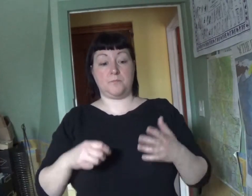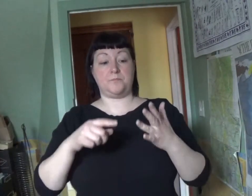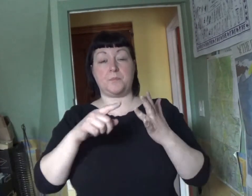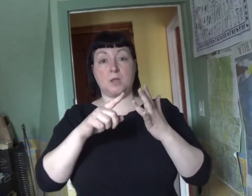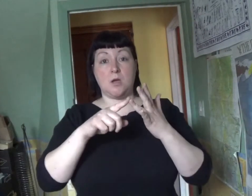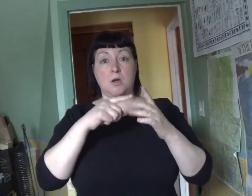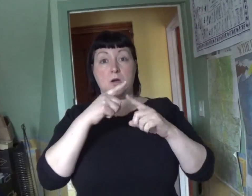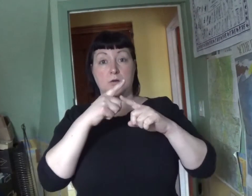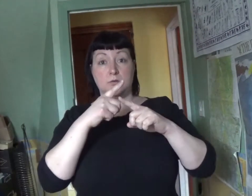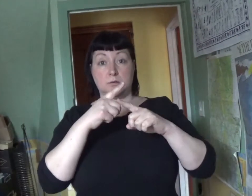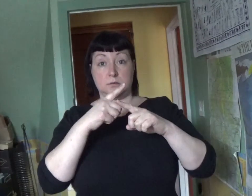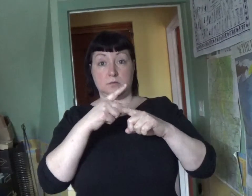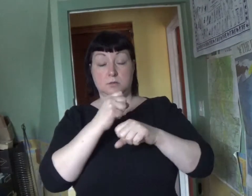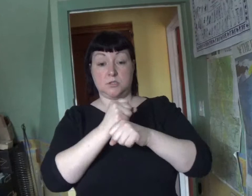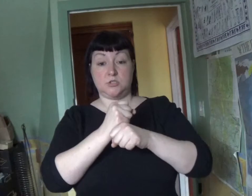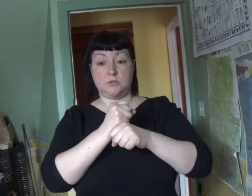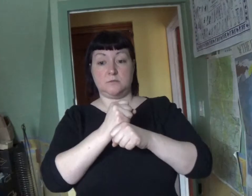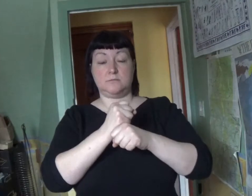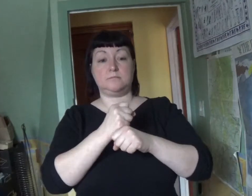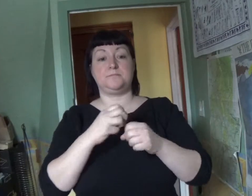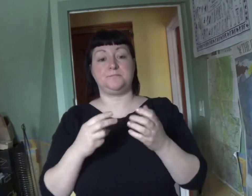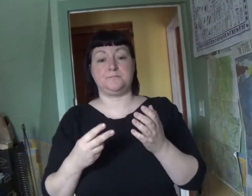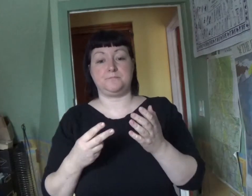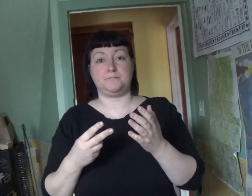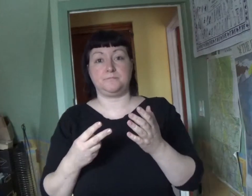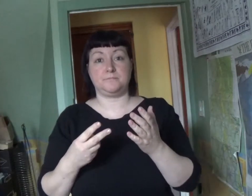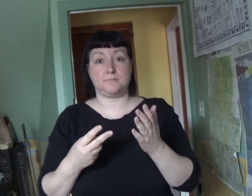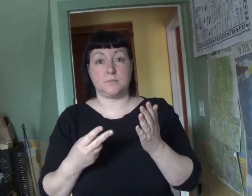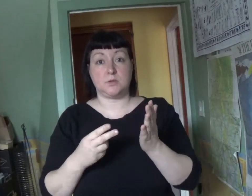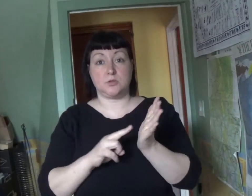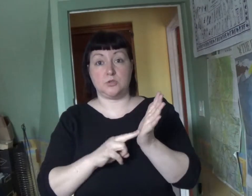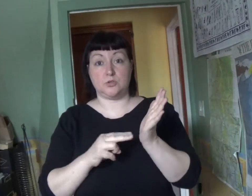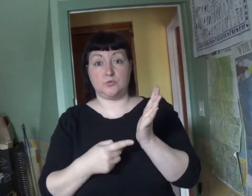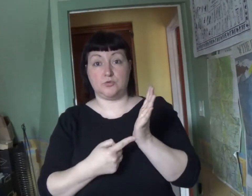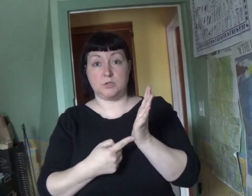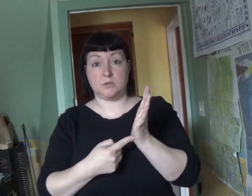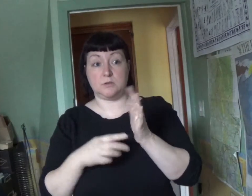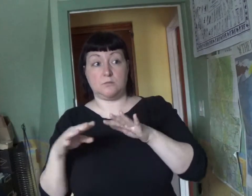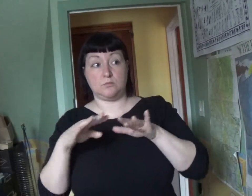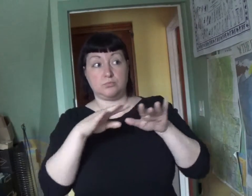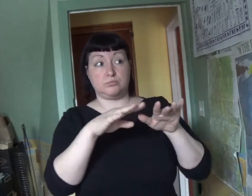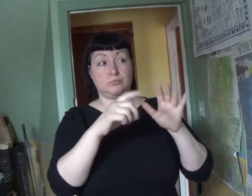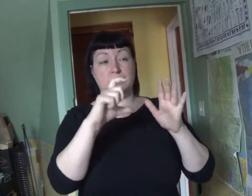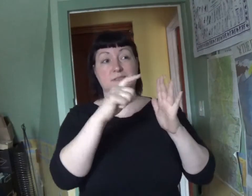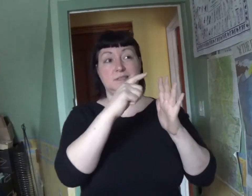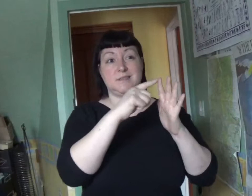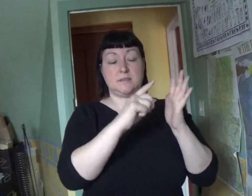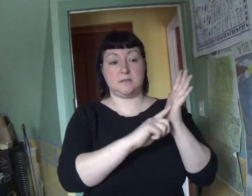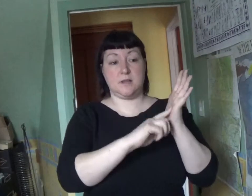stuff gets delivered as well. So all of a sudden, the cell is going to be very, very happy and is going to be living just